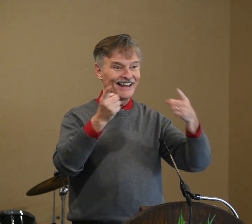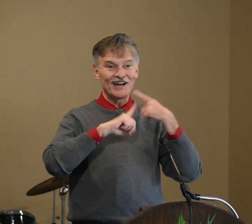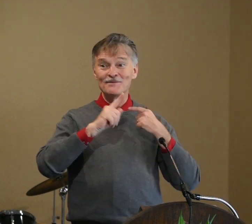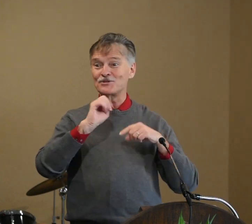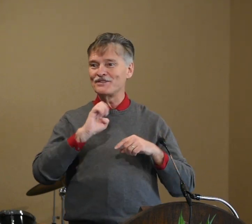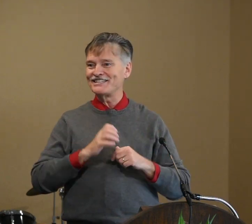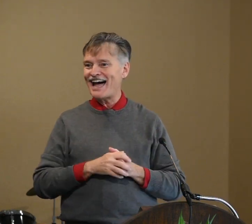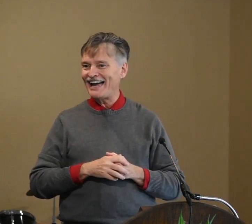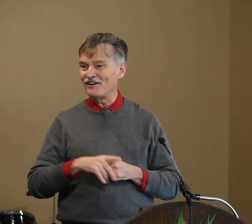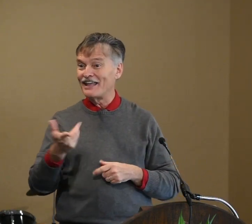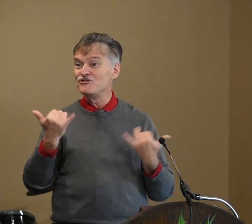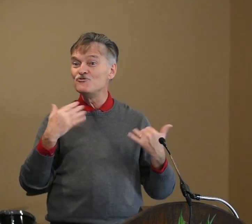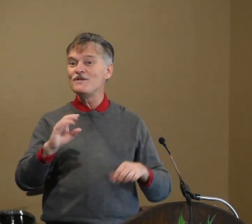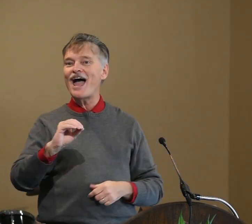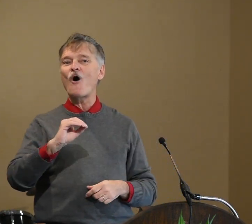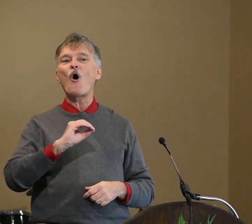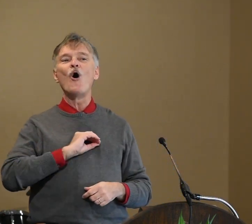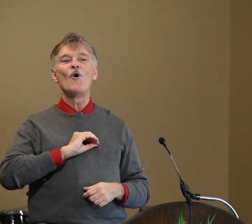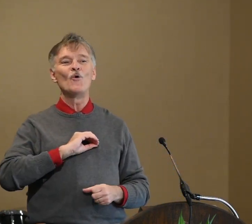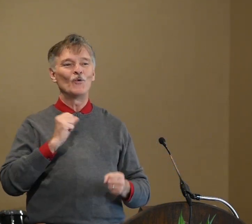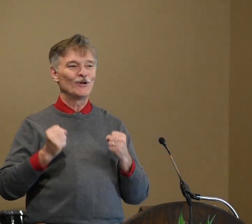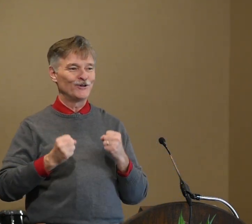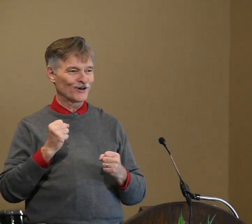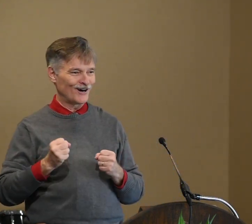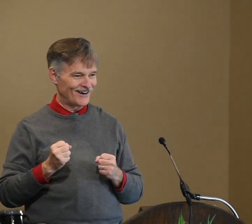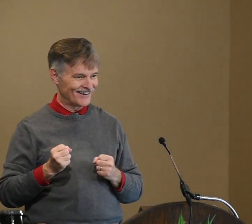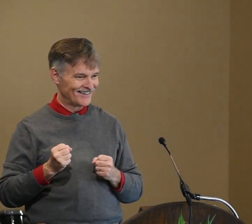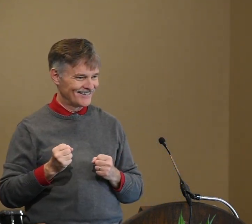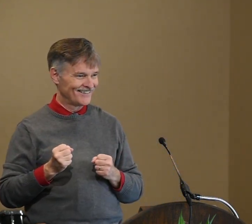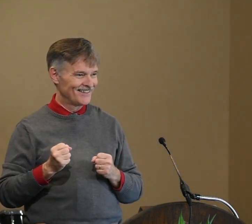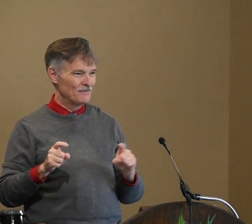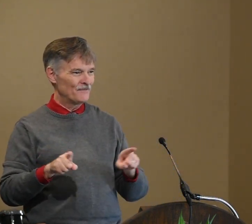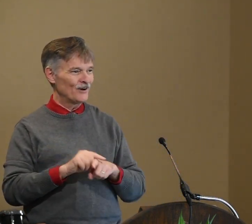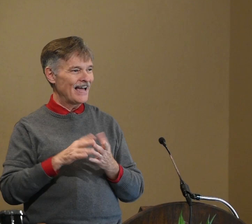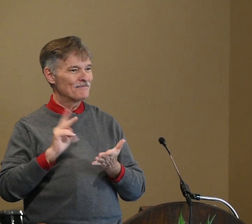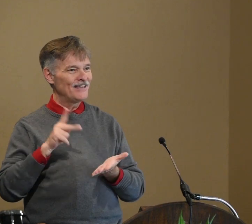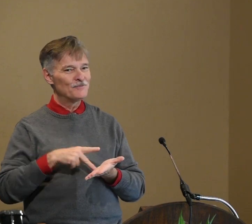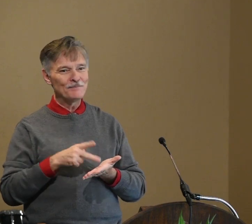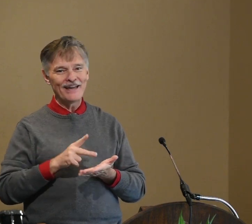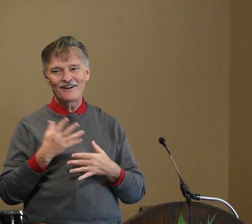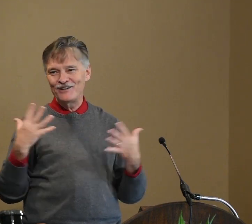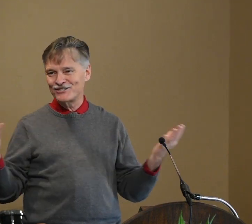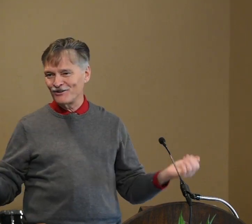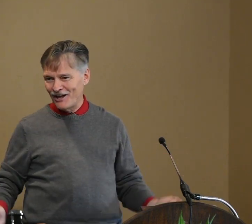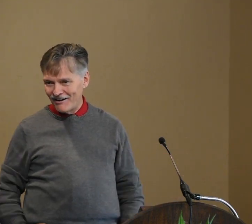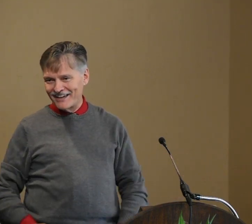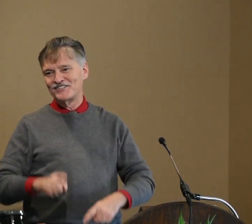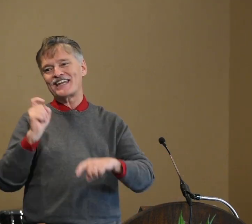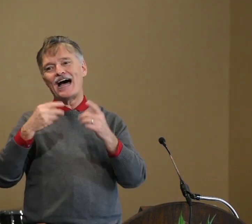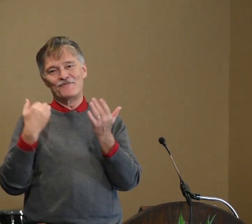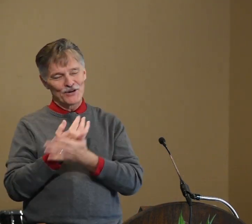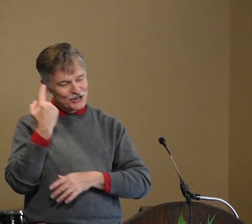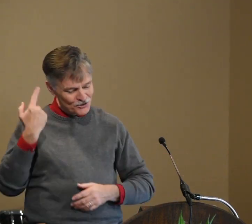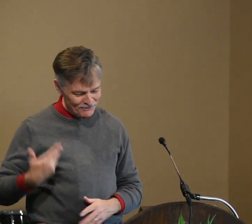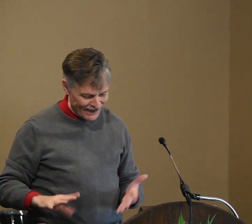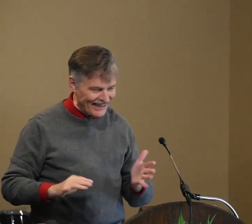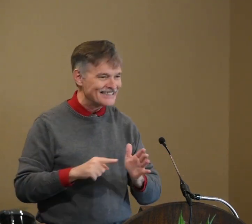it comes with a title and you now own your car. If you're like me, you've been paying on it so long, it's time for a new one by that